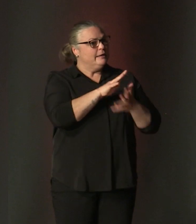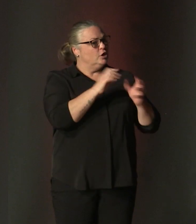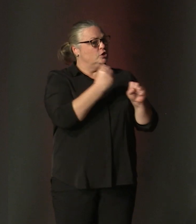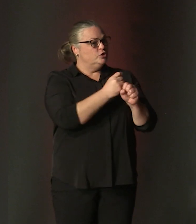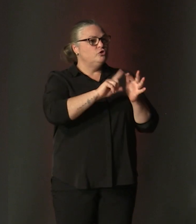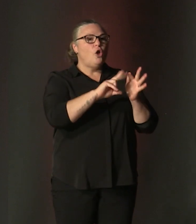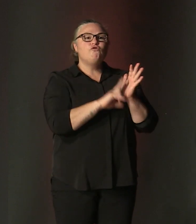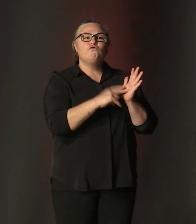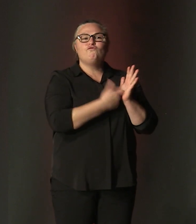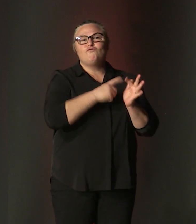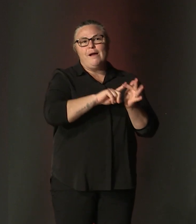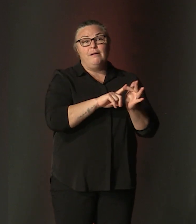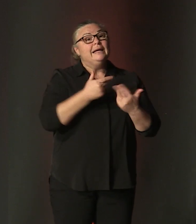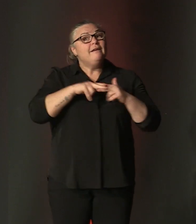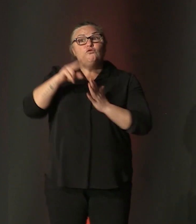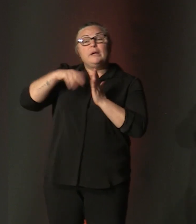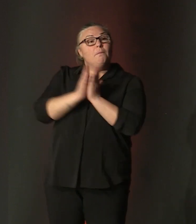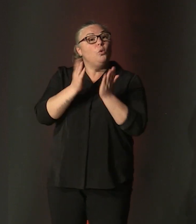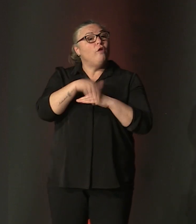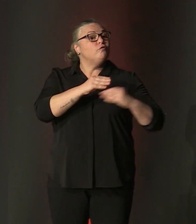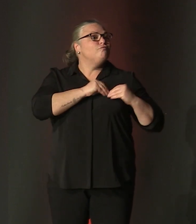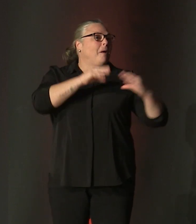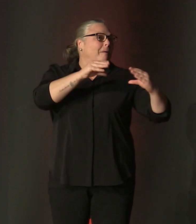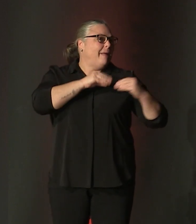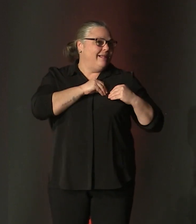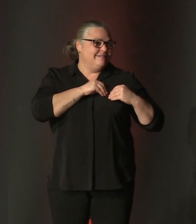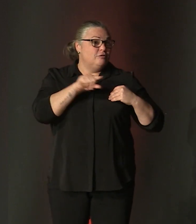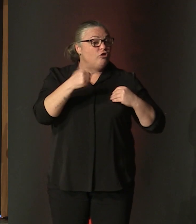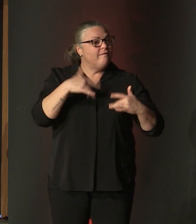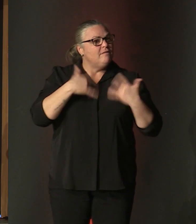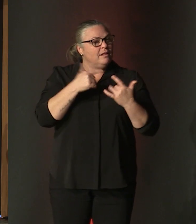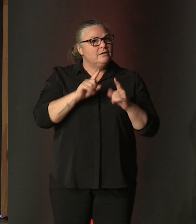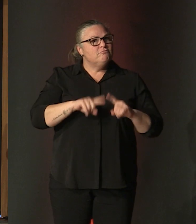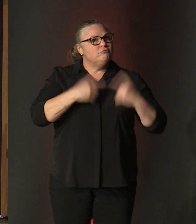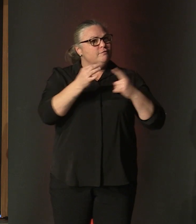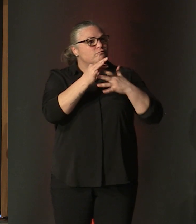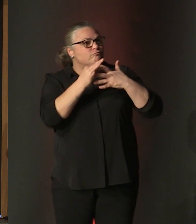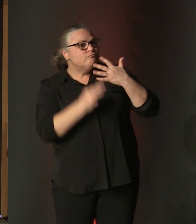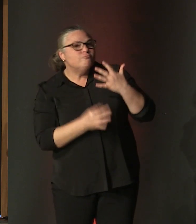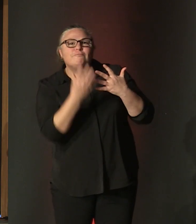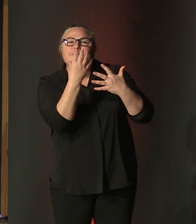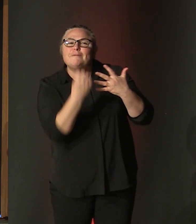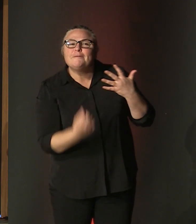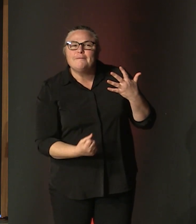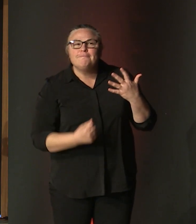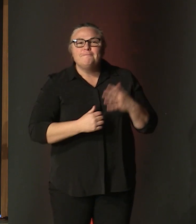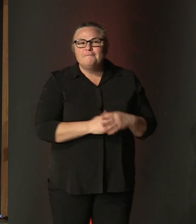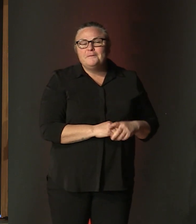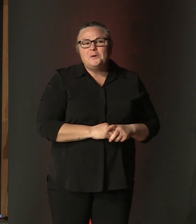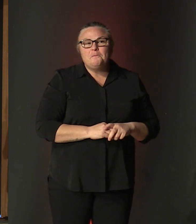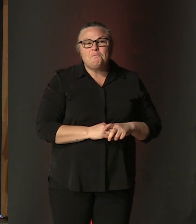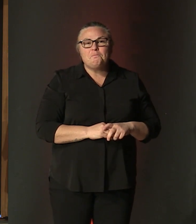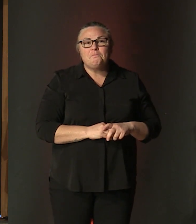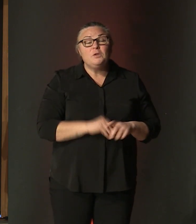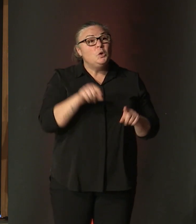If you are reading a romance novel, you will expect entirely different conventions. You